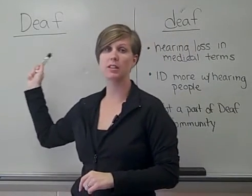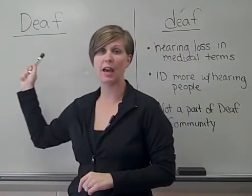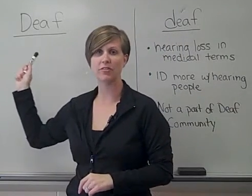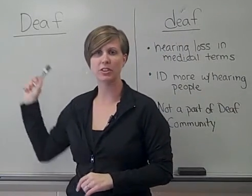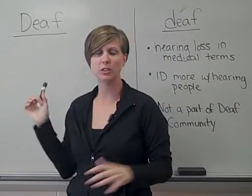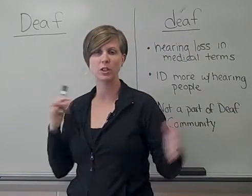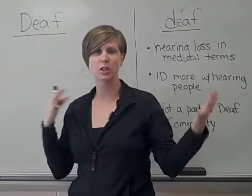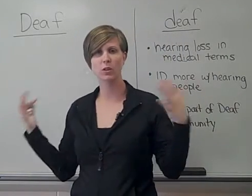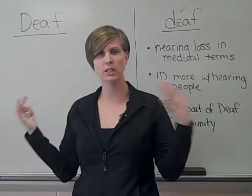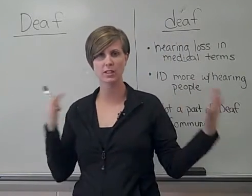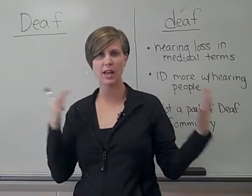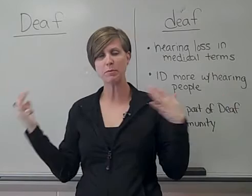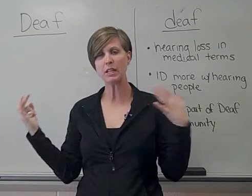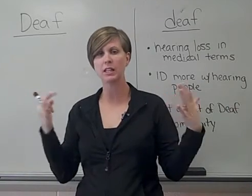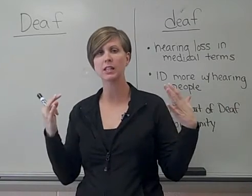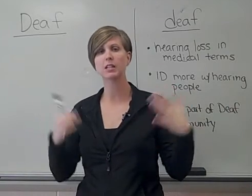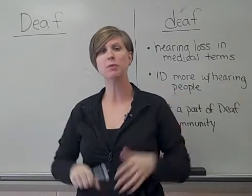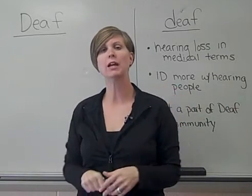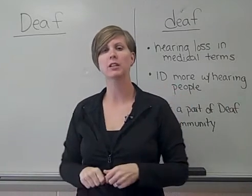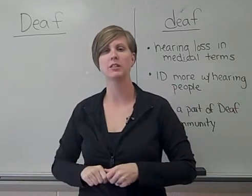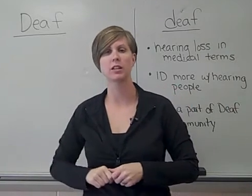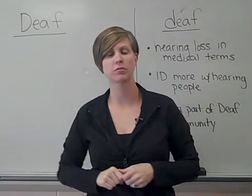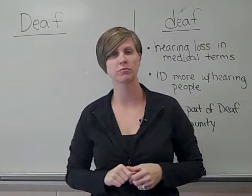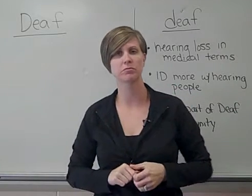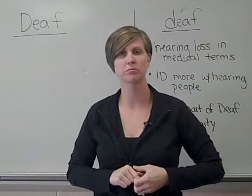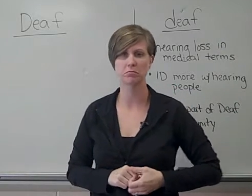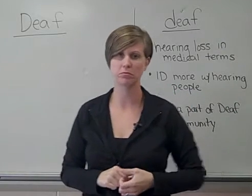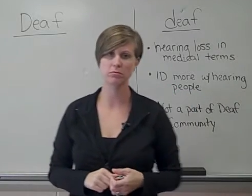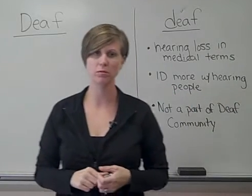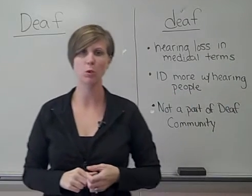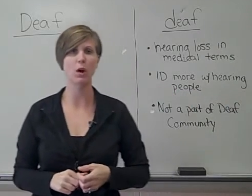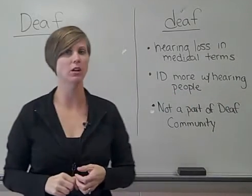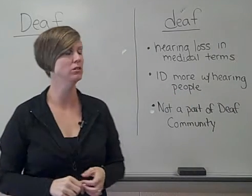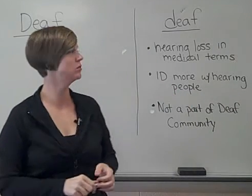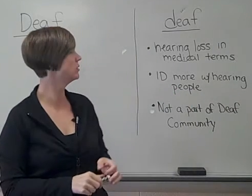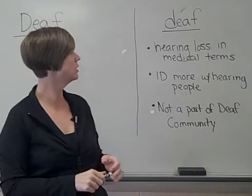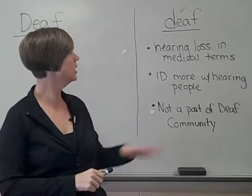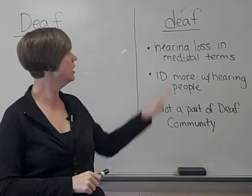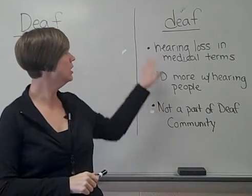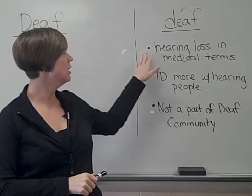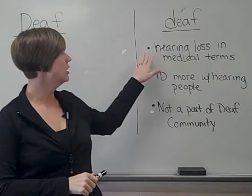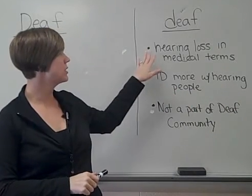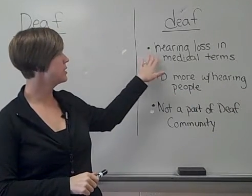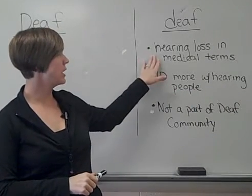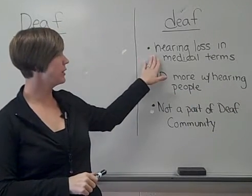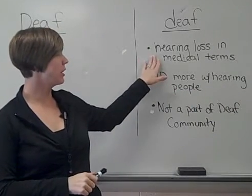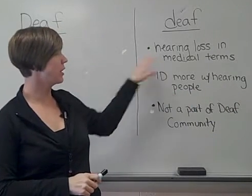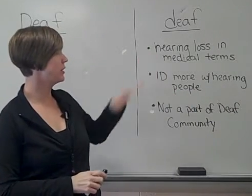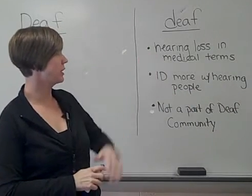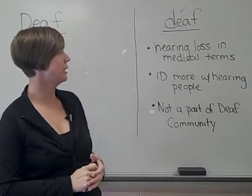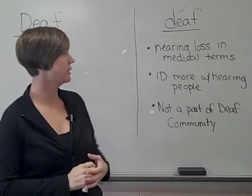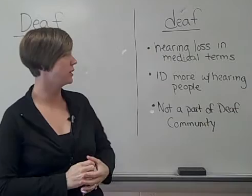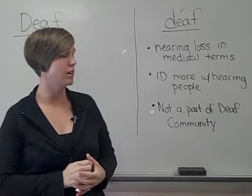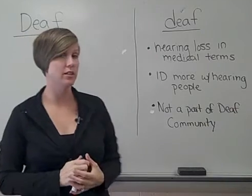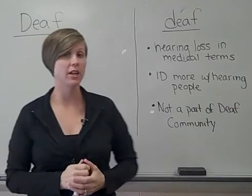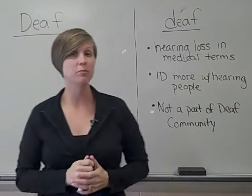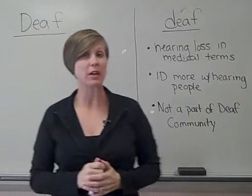deaf, what does that mean in comparison? Well, since they regard their hearing loss in